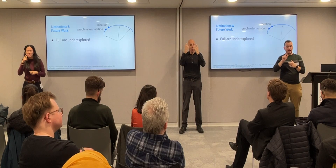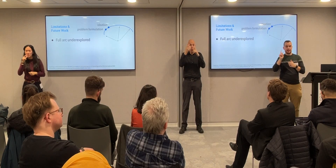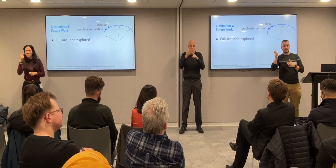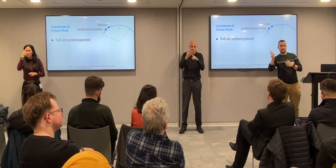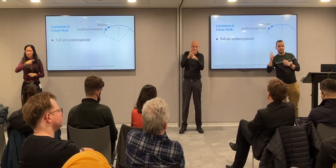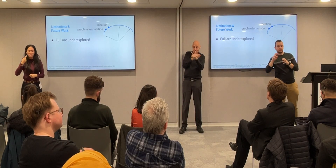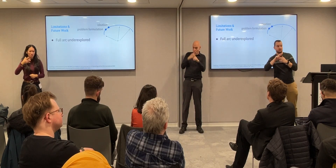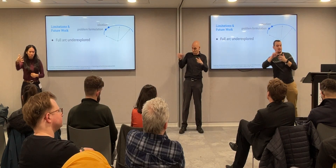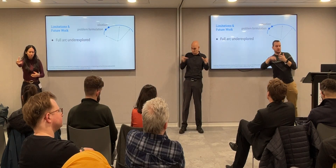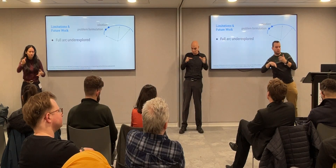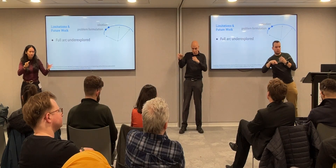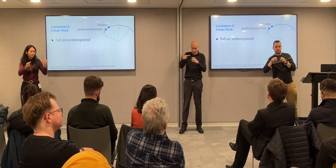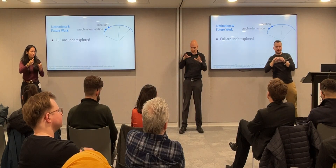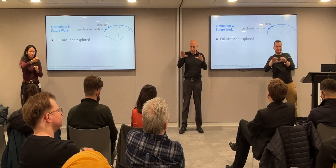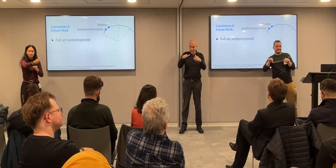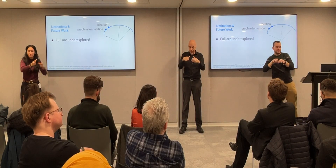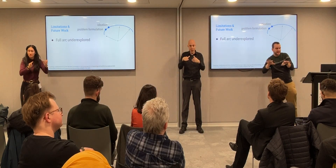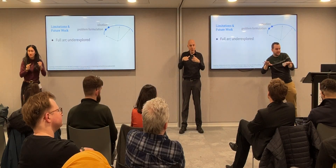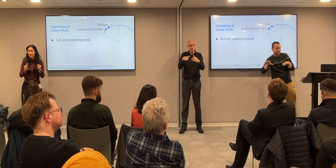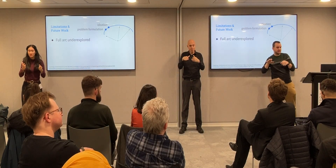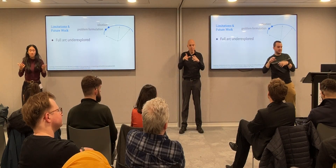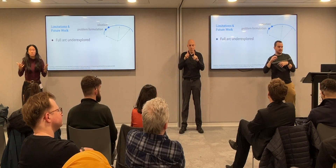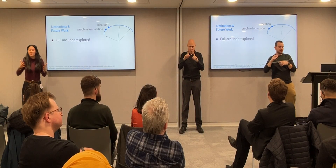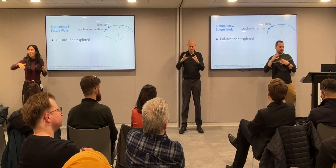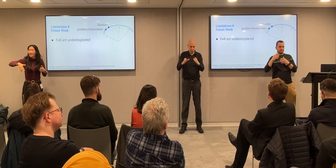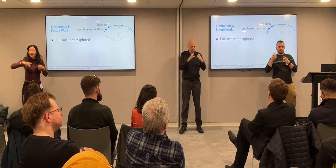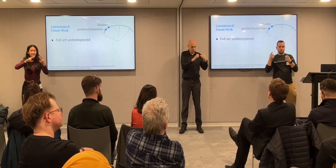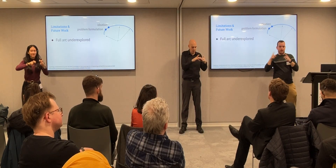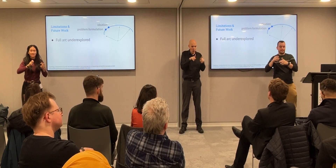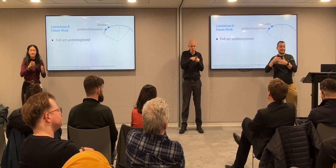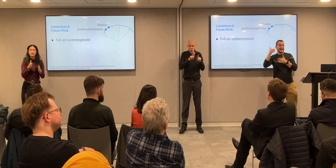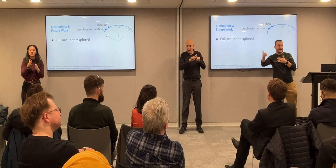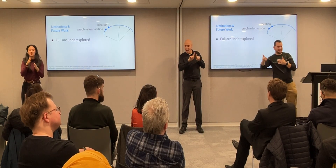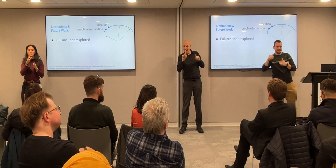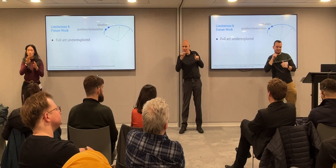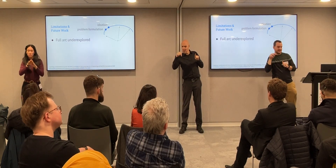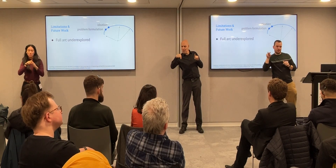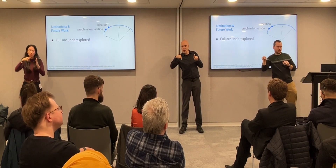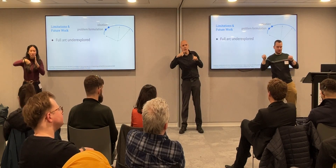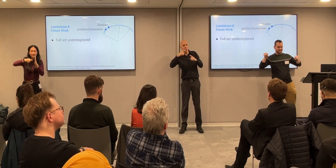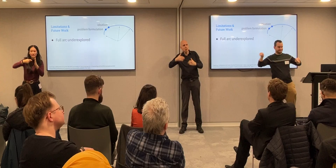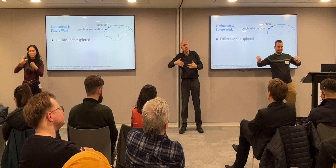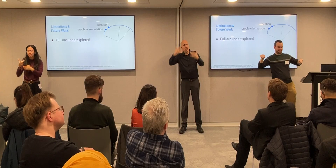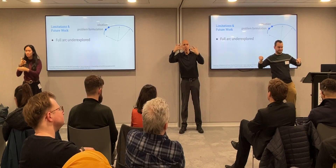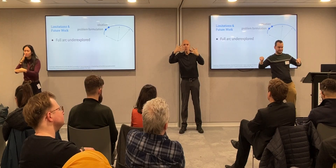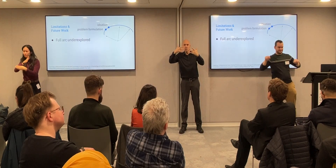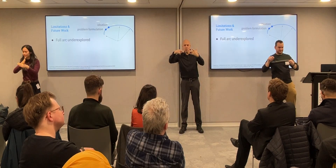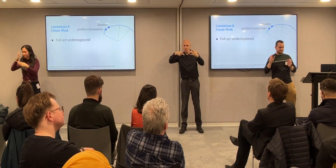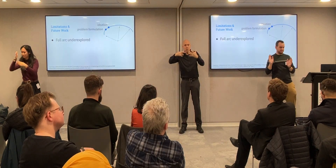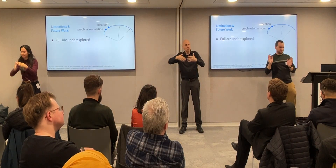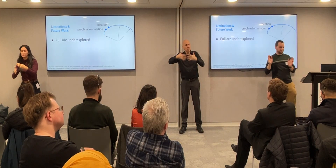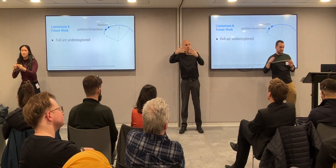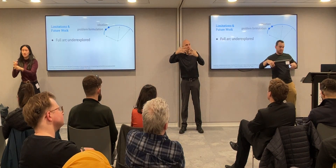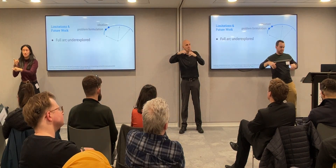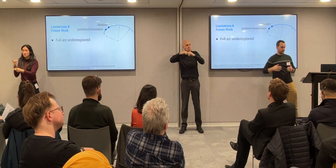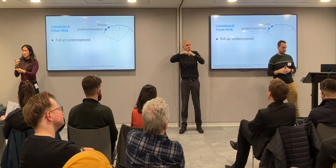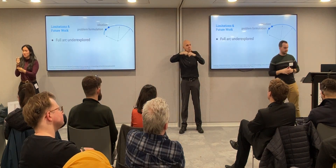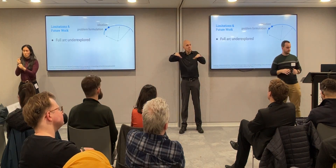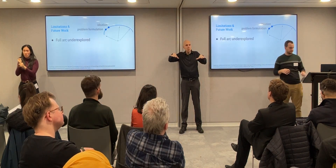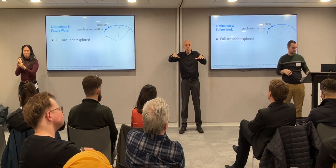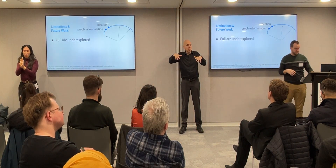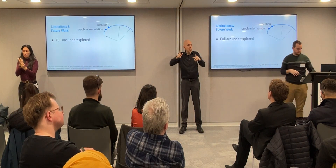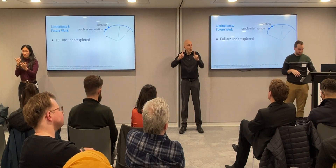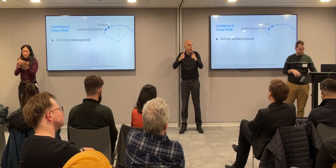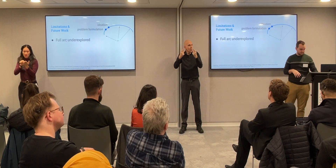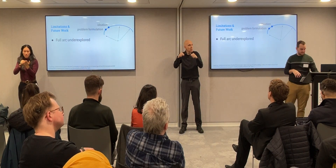We also haven't looked at what happens at a later stage. What happens when results are out? What happens with dissemination? What happens next? We